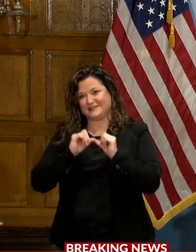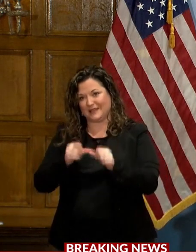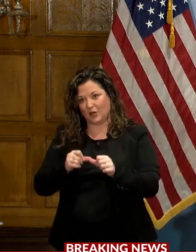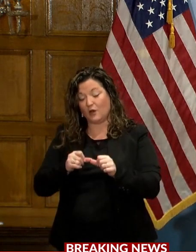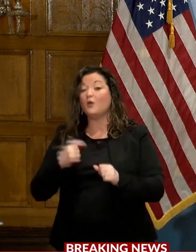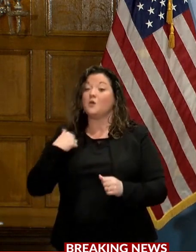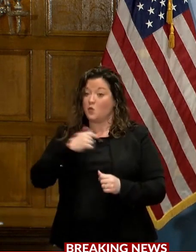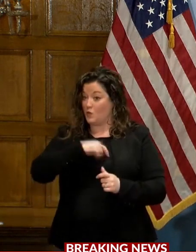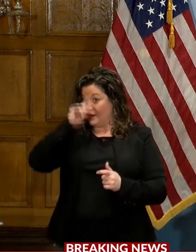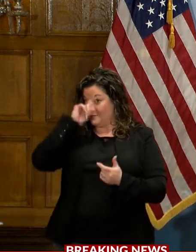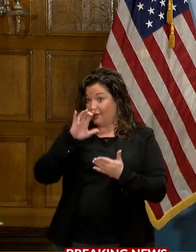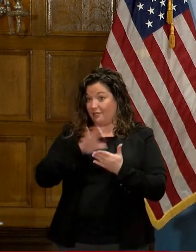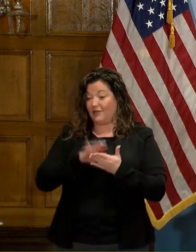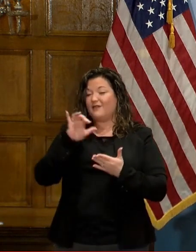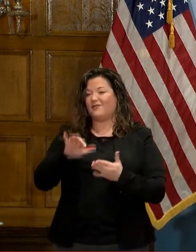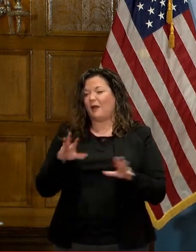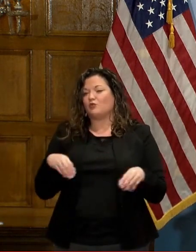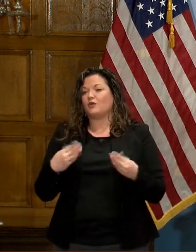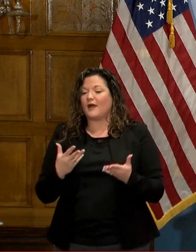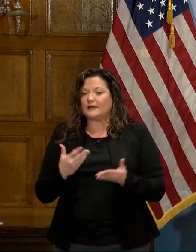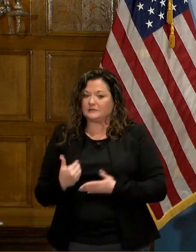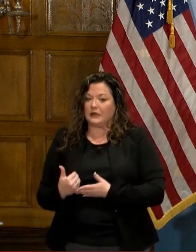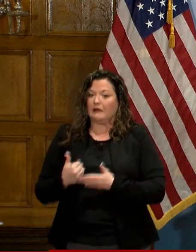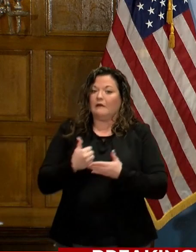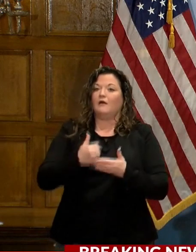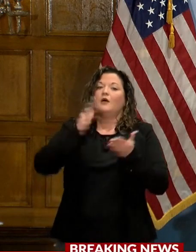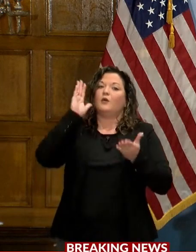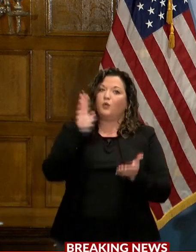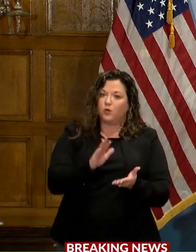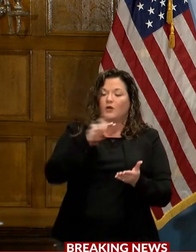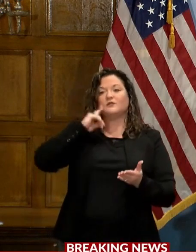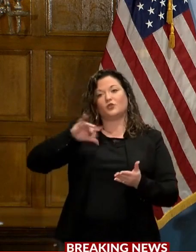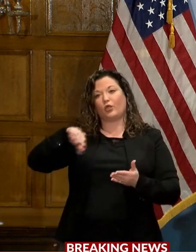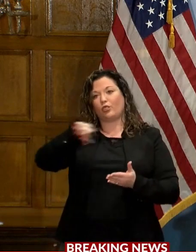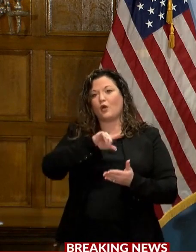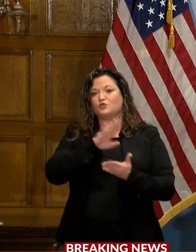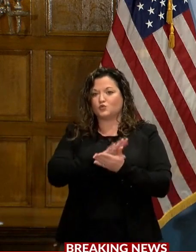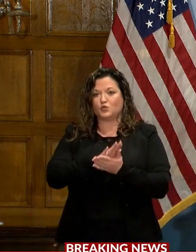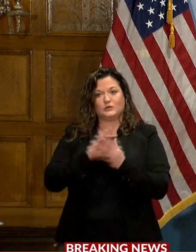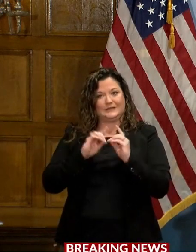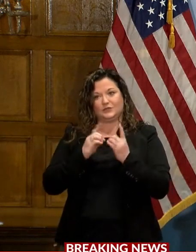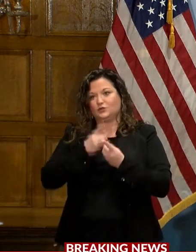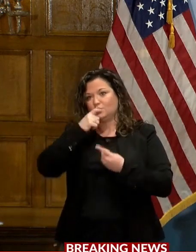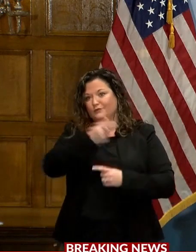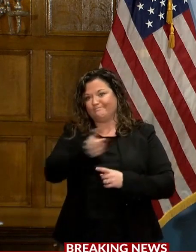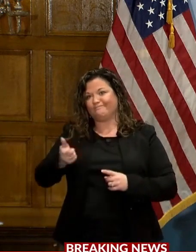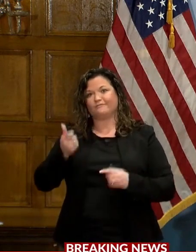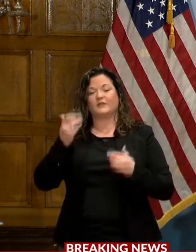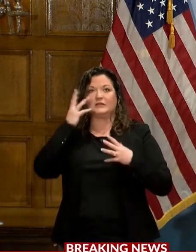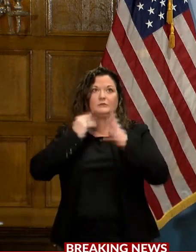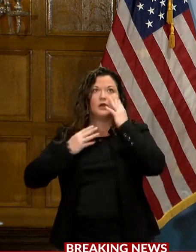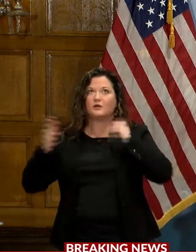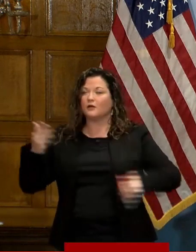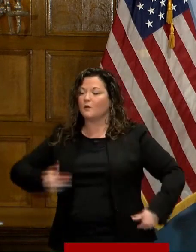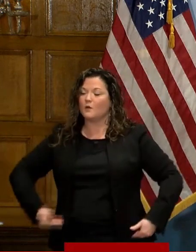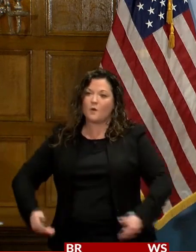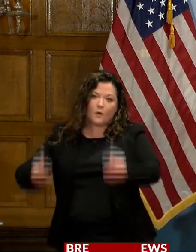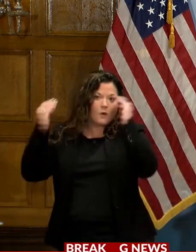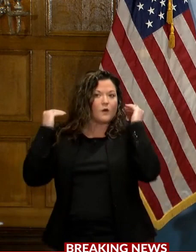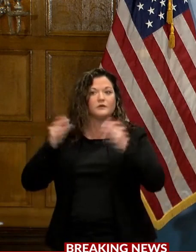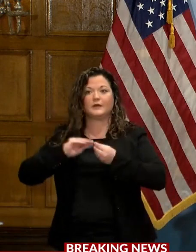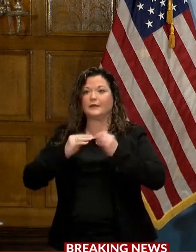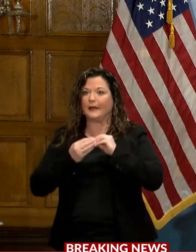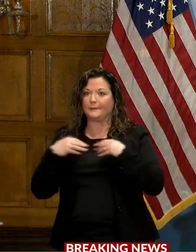that this will provide some immediate relief to those districts who are encountering just an overwhelming number of